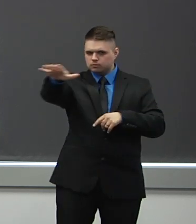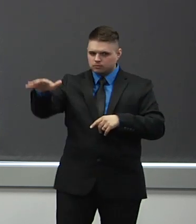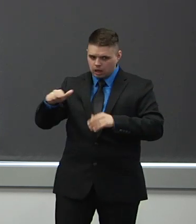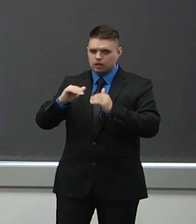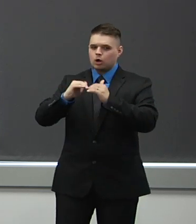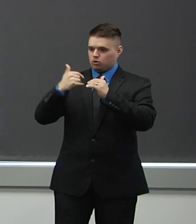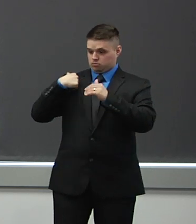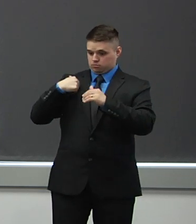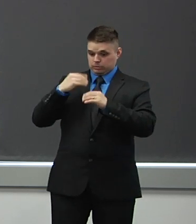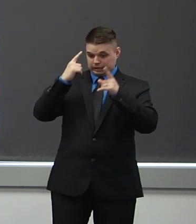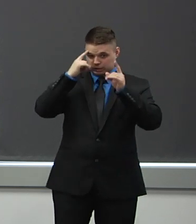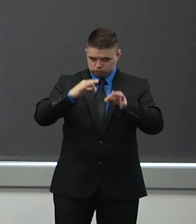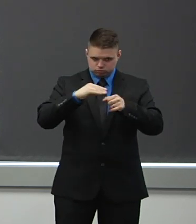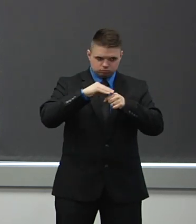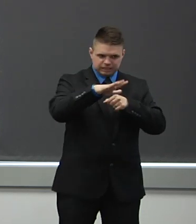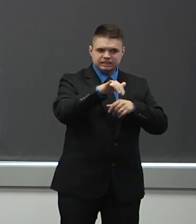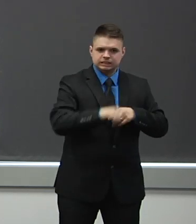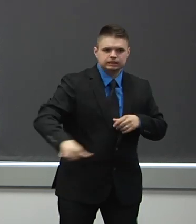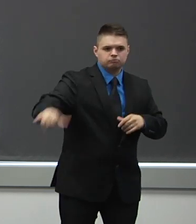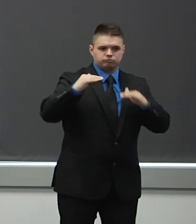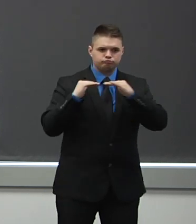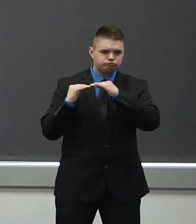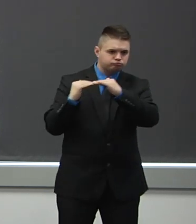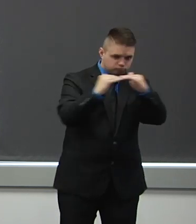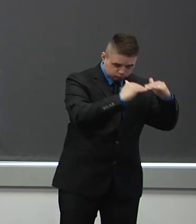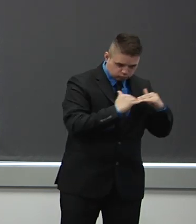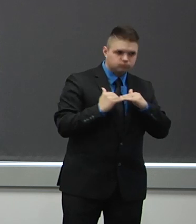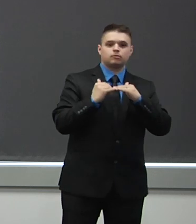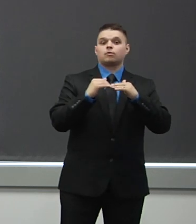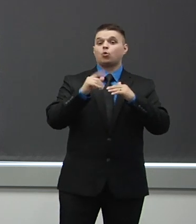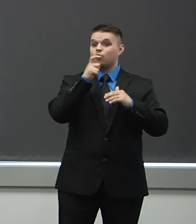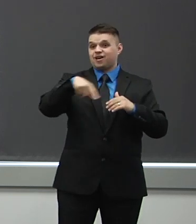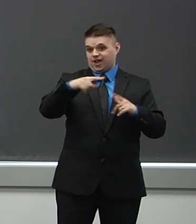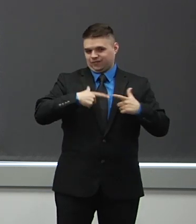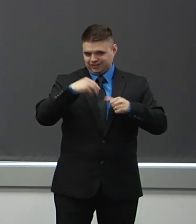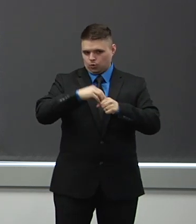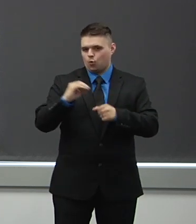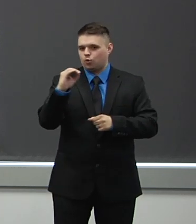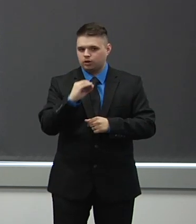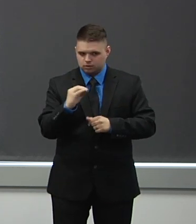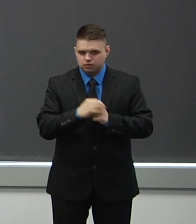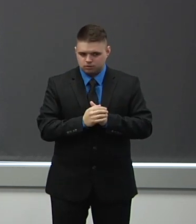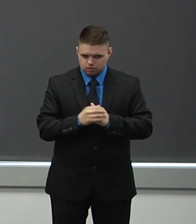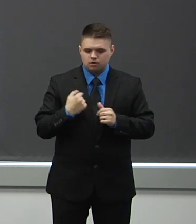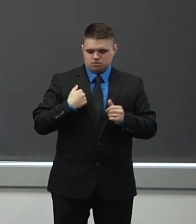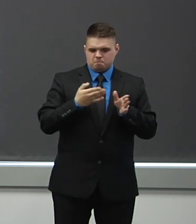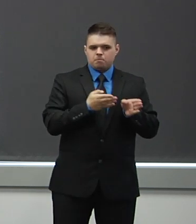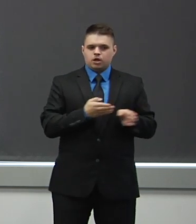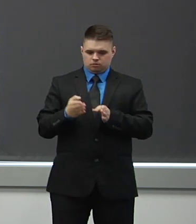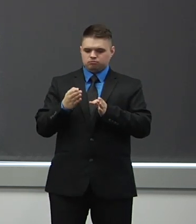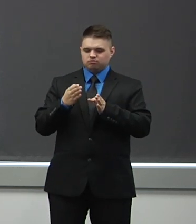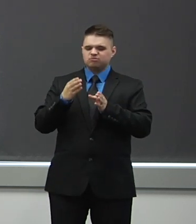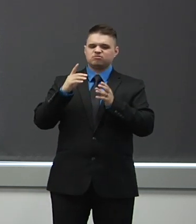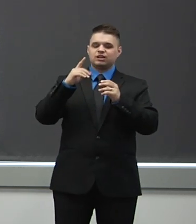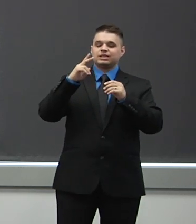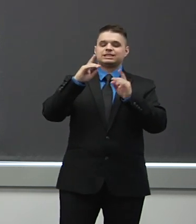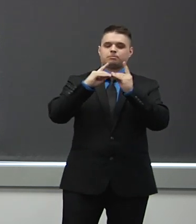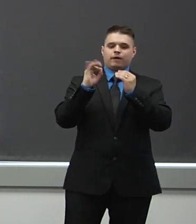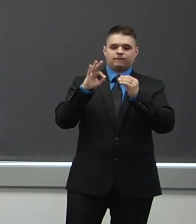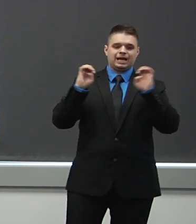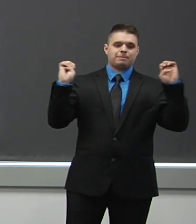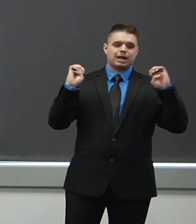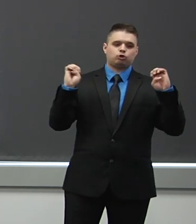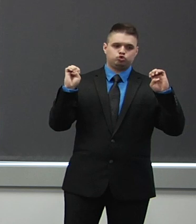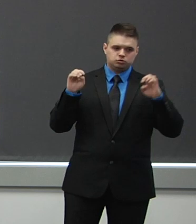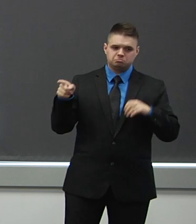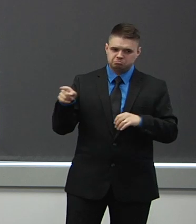Oregonians. This is part of the reason why I support this plan put forward by the Department of Education. All